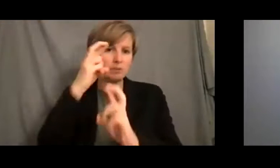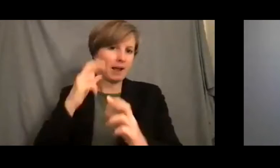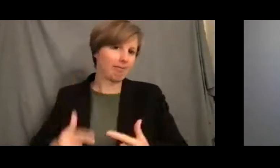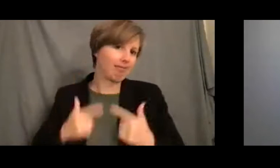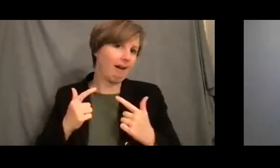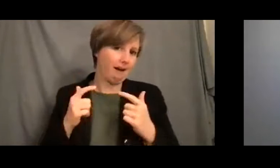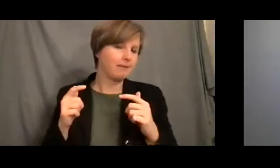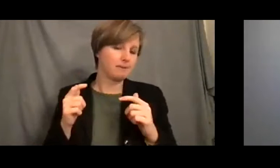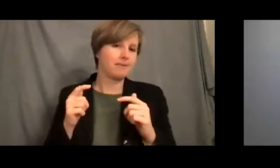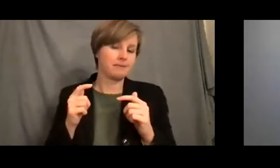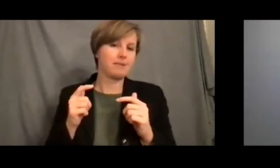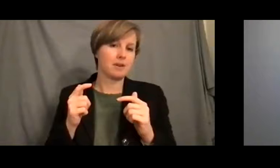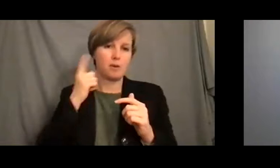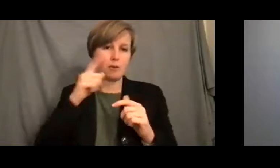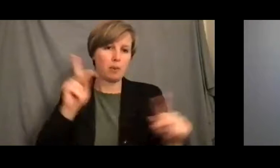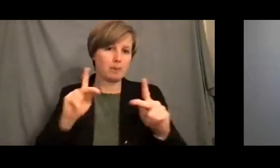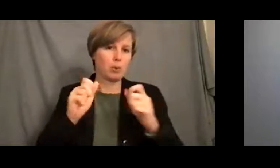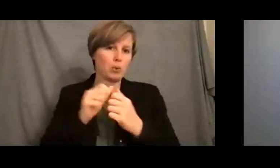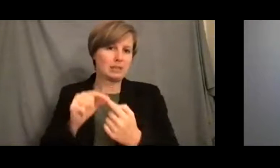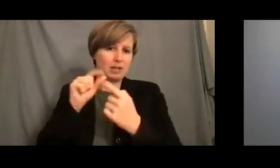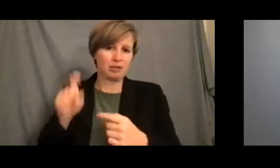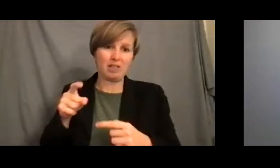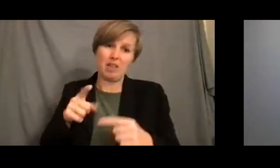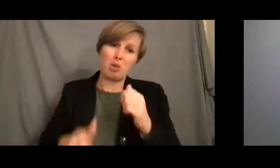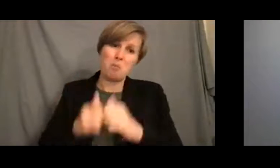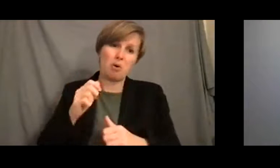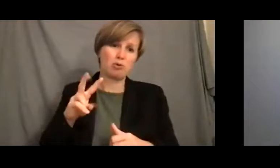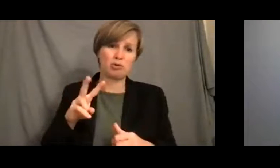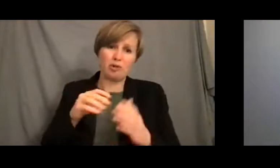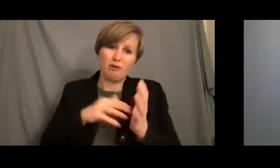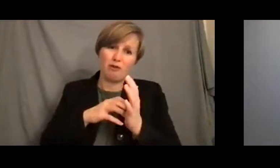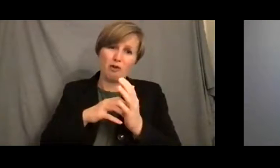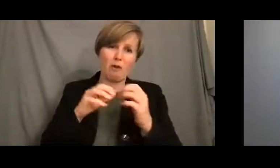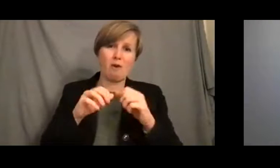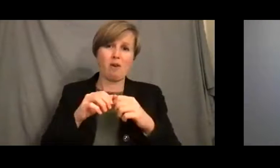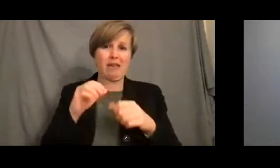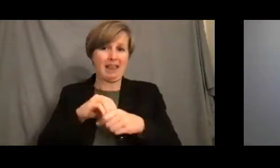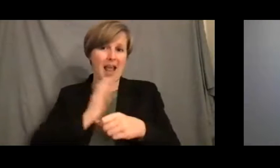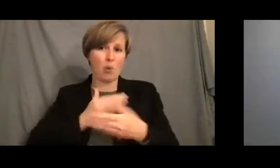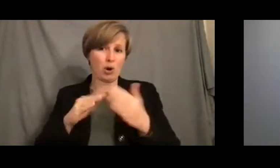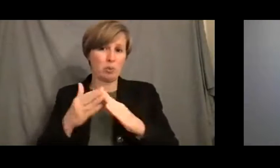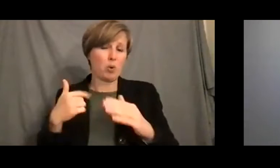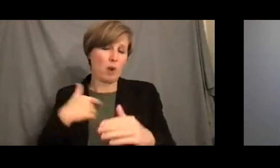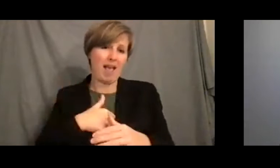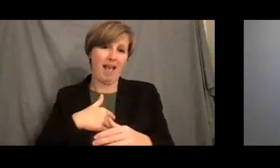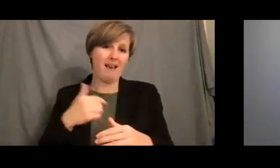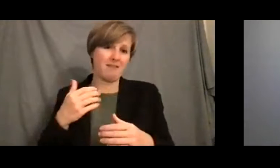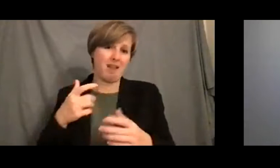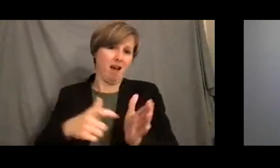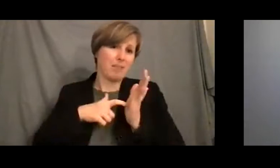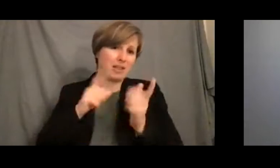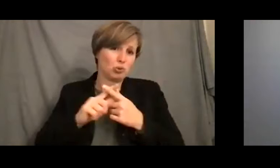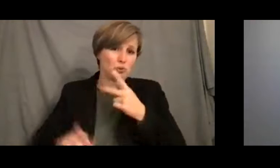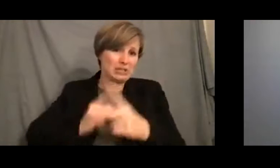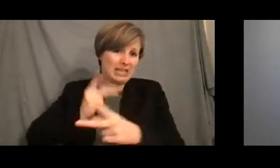special needs, and we have to protect them. They are the most vulnerable in our community. We have a moral obligation to take care of them and to make